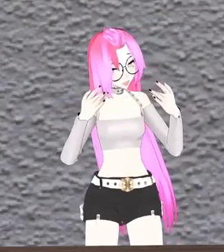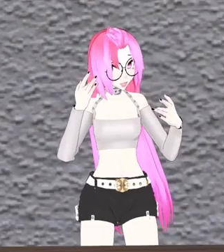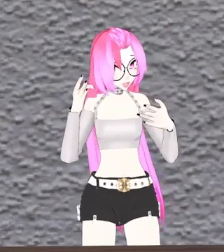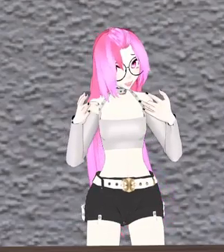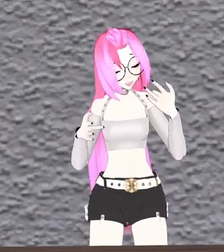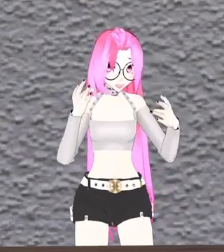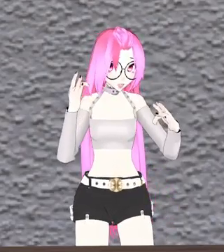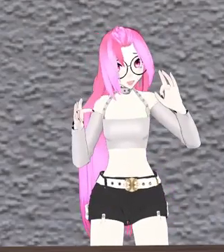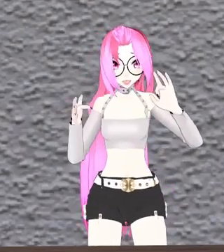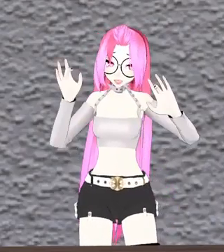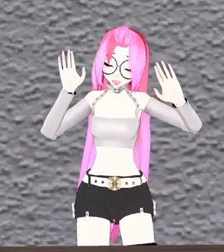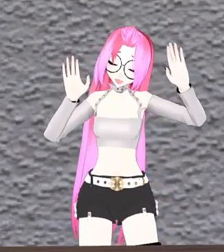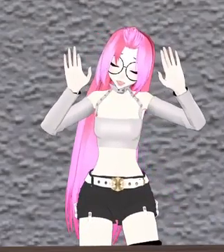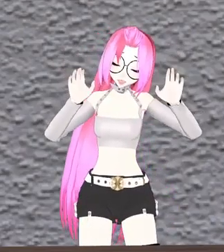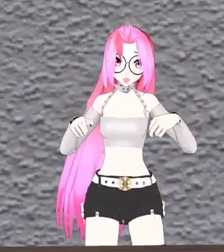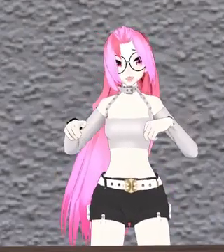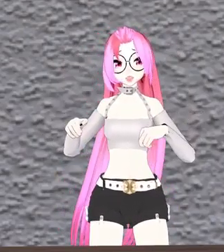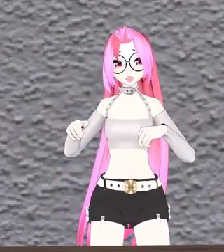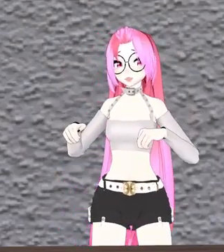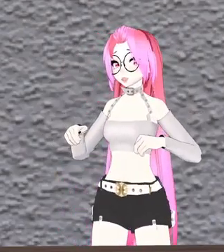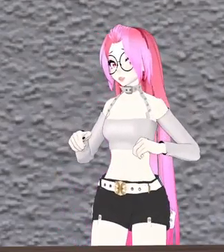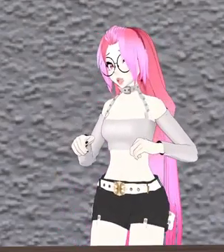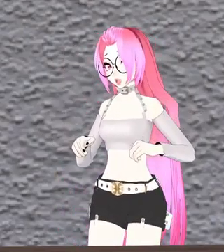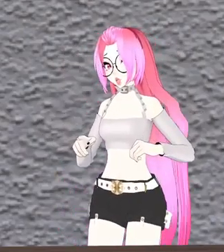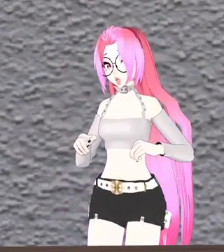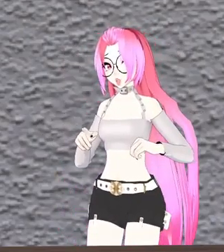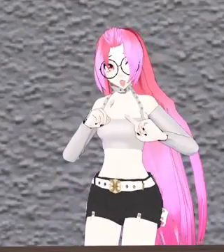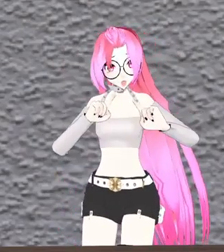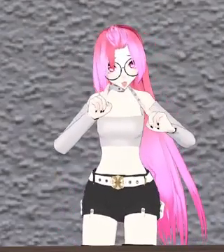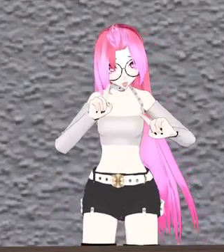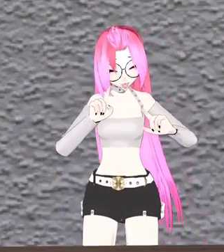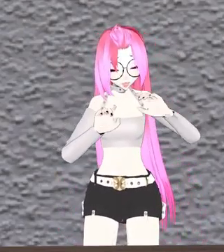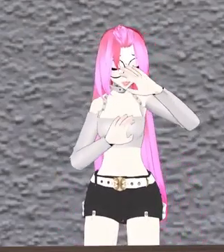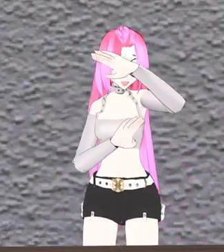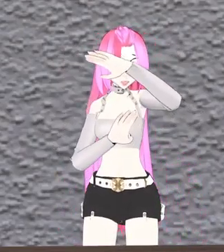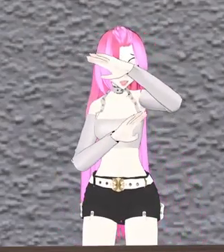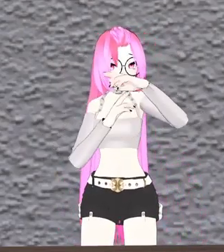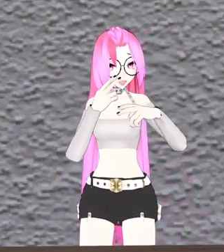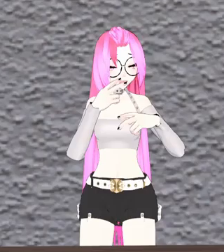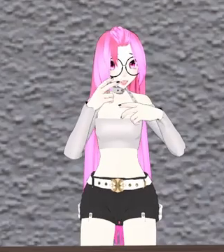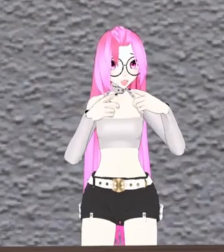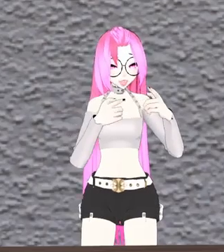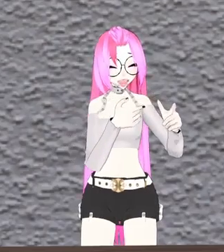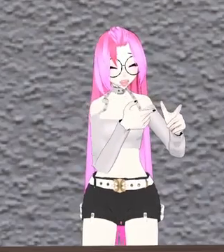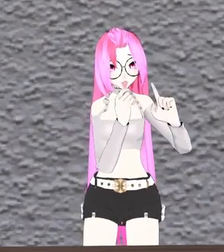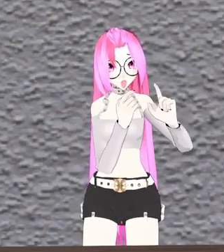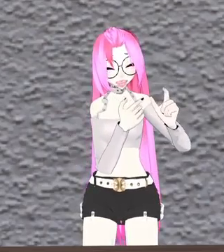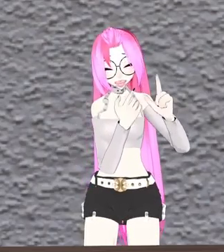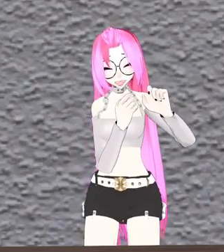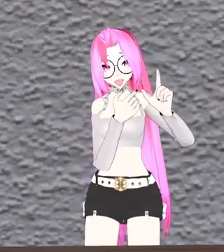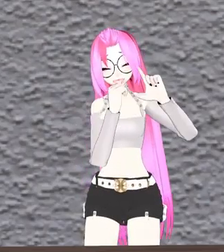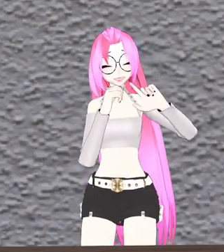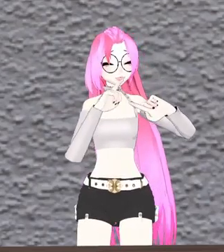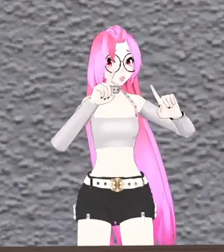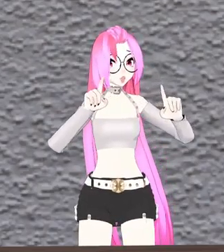a cause for a celebration. Heck yeah. but yeah, that's kind of like the basics of name signs. I'm sorry I went by kind of fast.